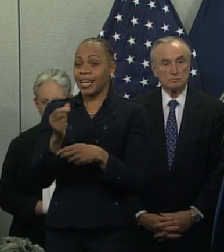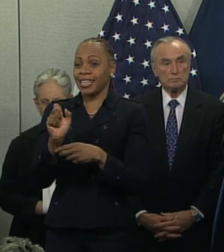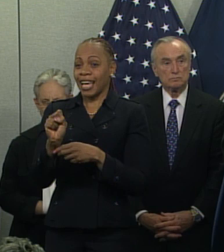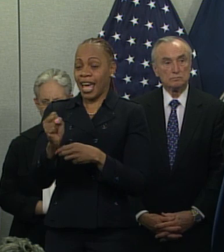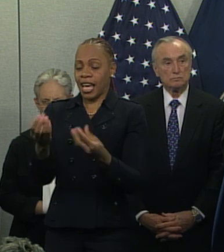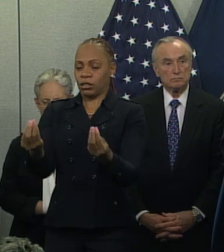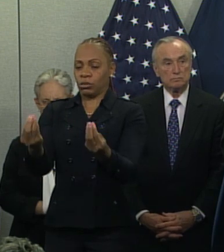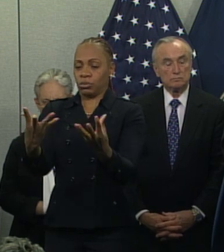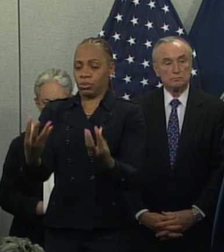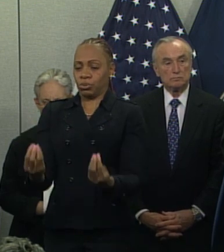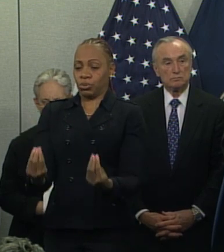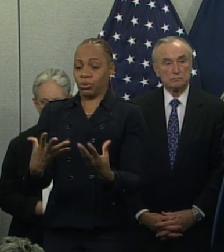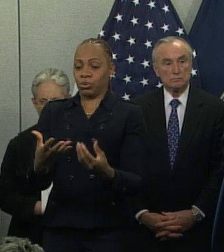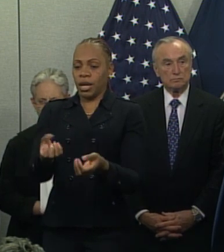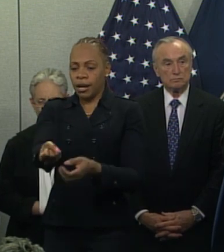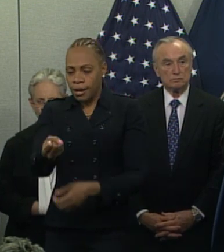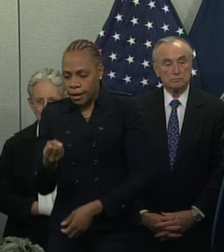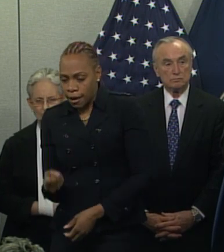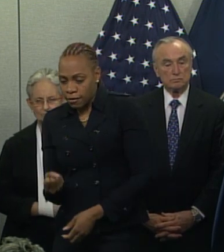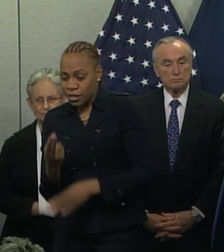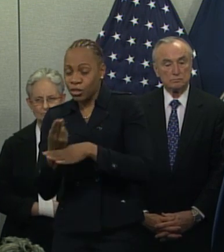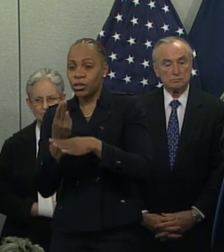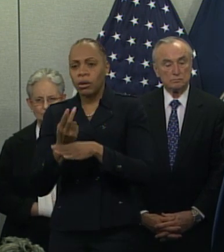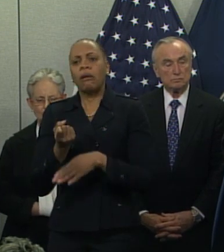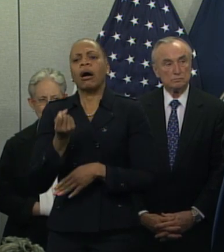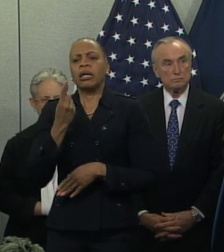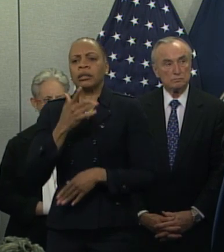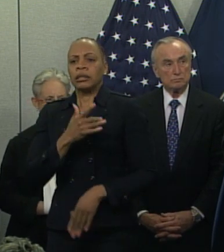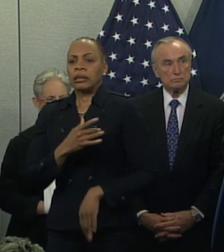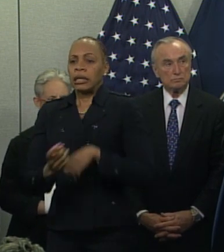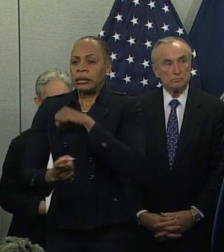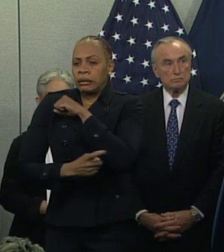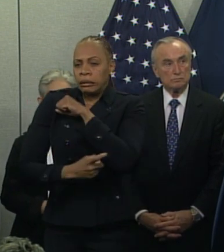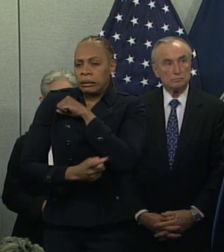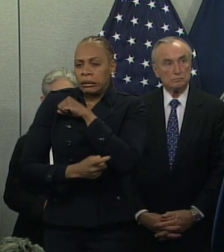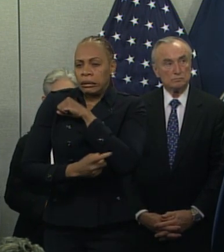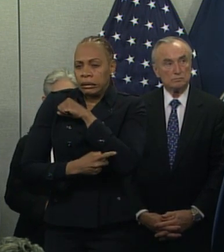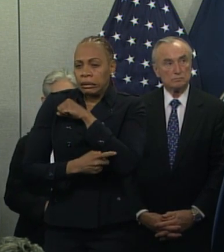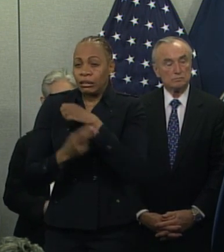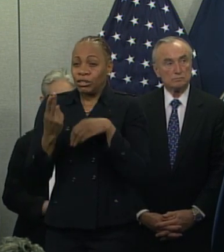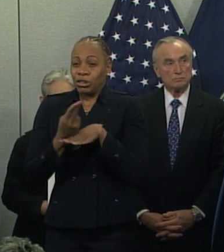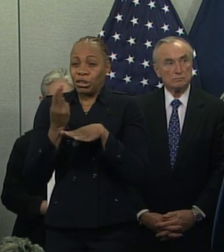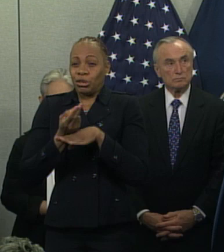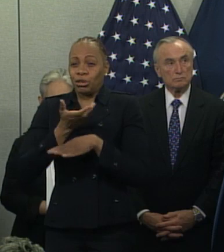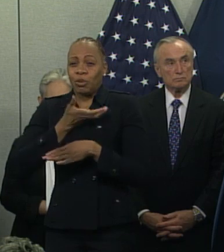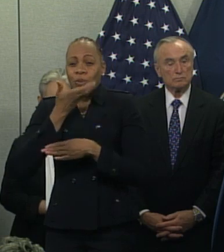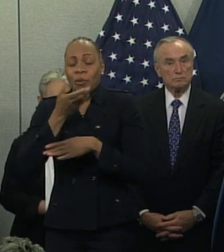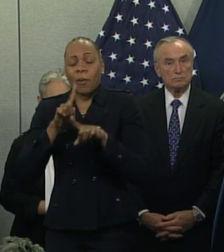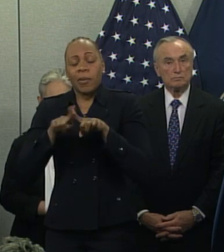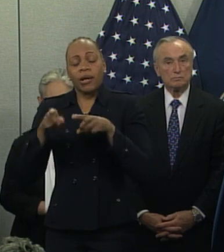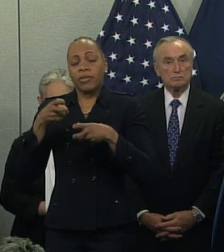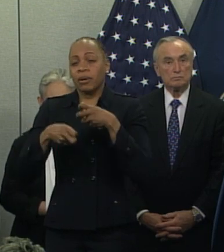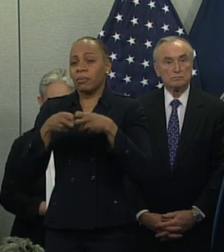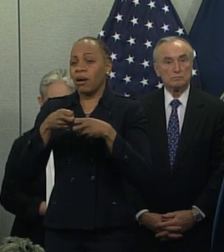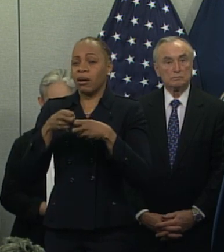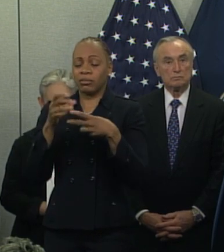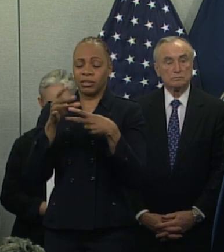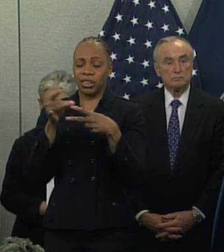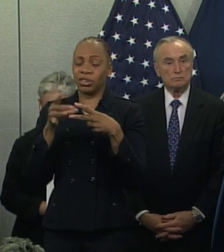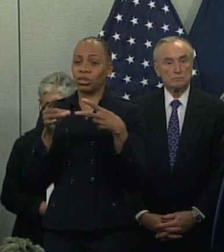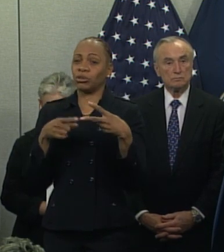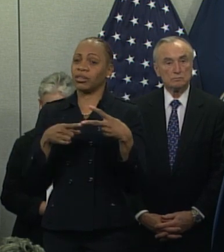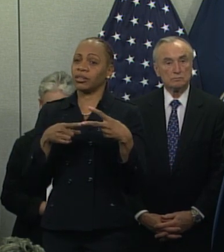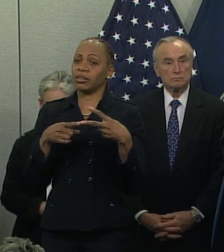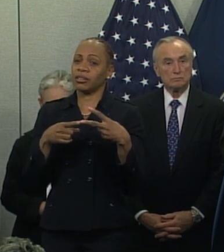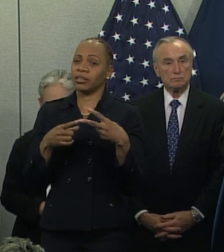heating purposes. We understand why people may be tempted to turn to these for help, but the problem is these are choices that could lead to much